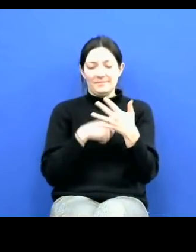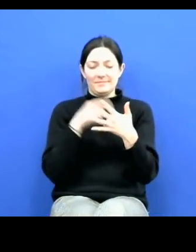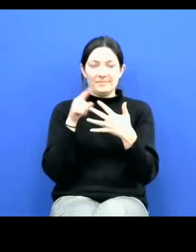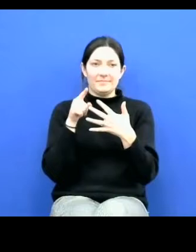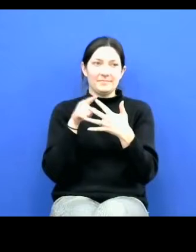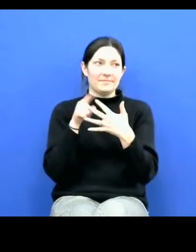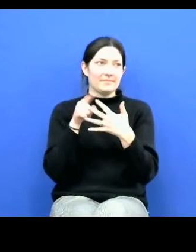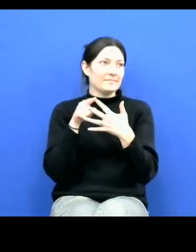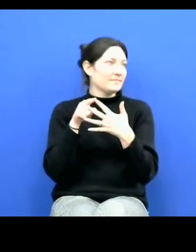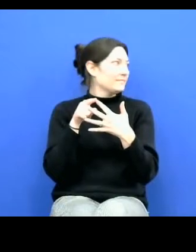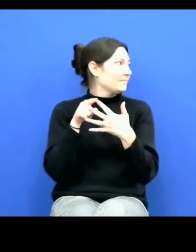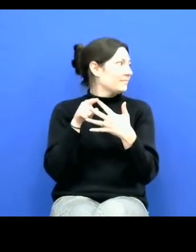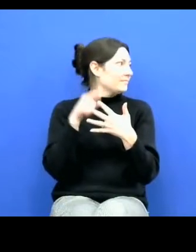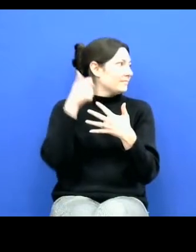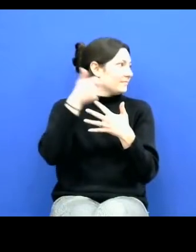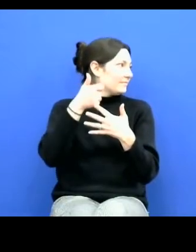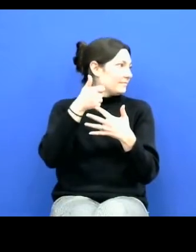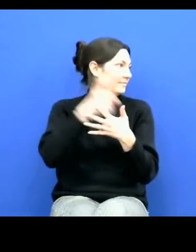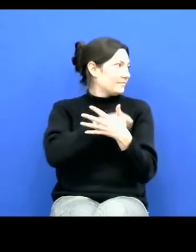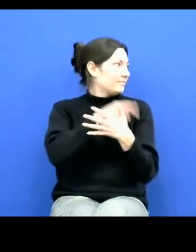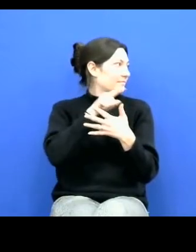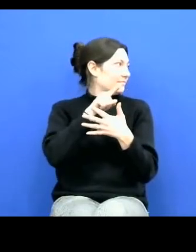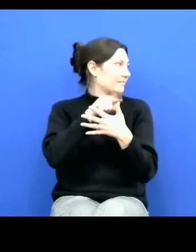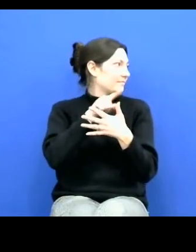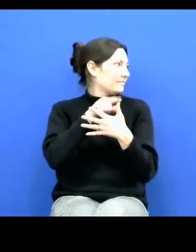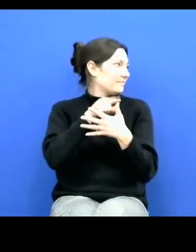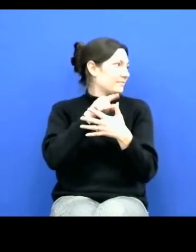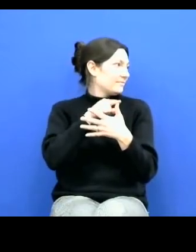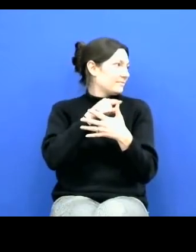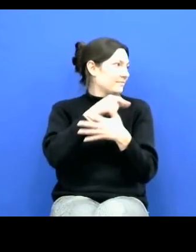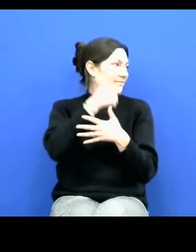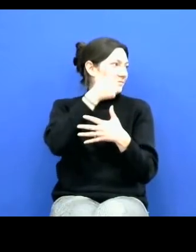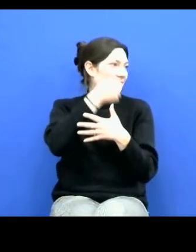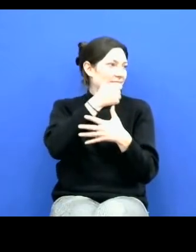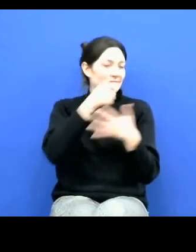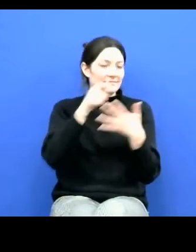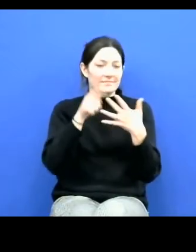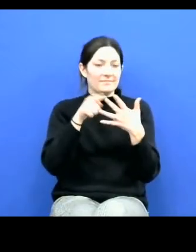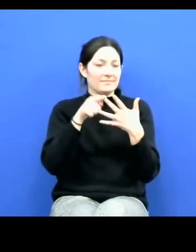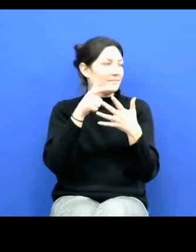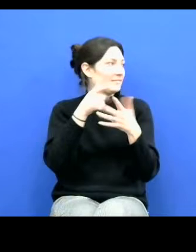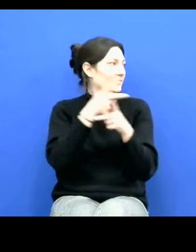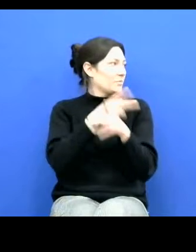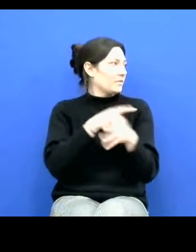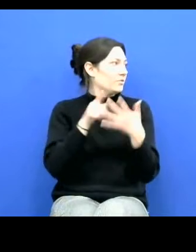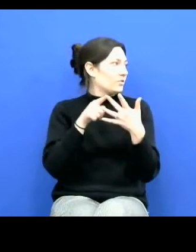Aye. Councilmember Page, Aye. Councilmember Belanca, Aye.